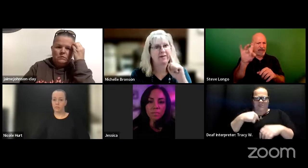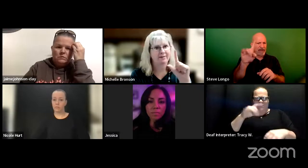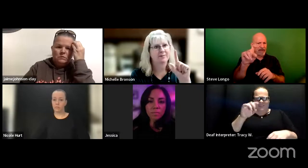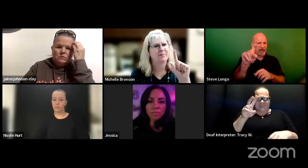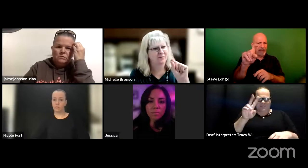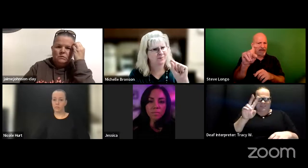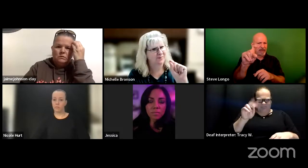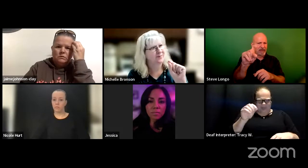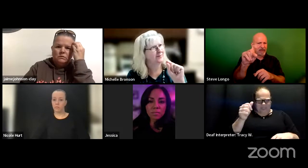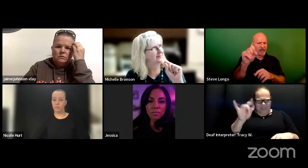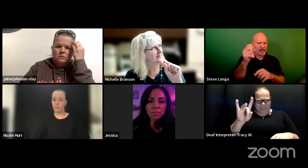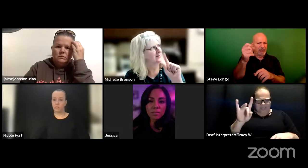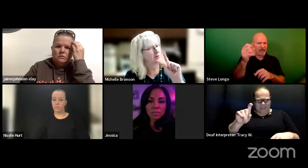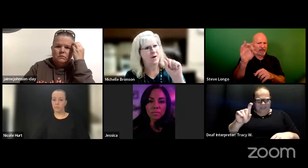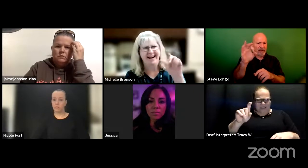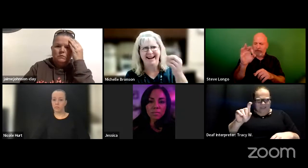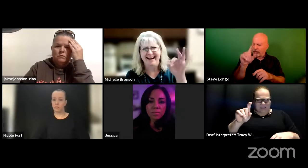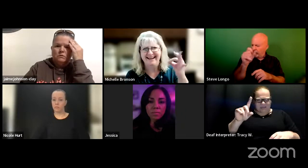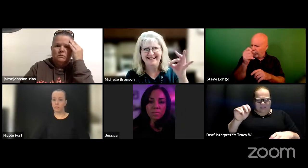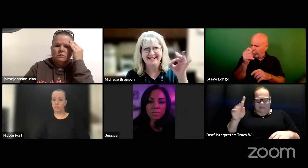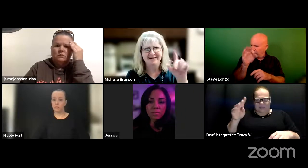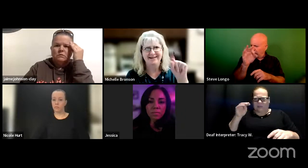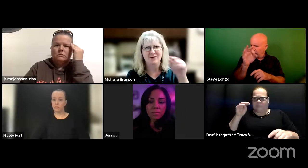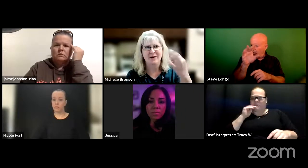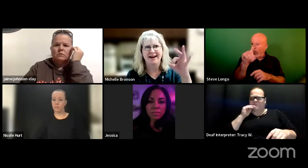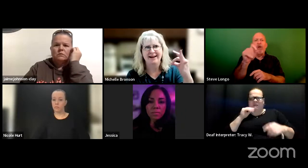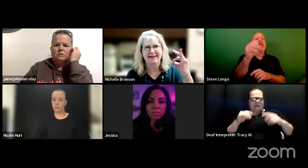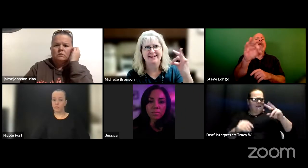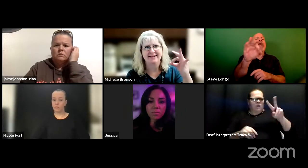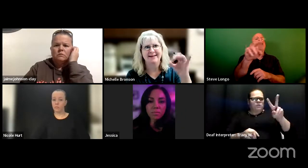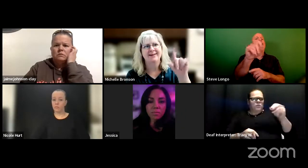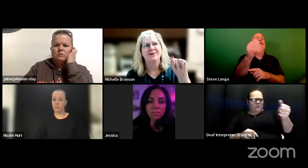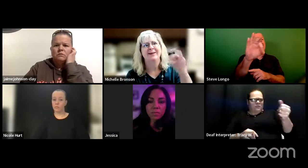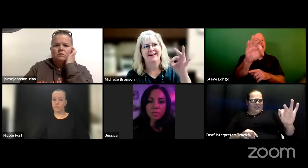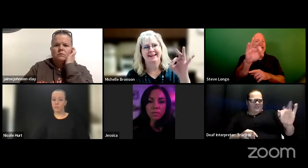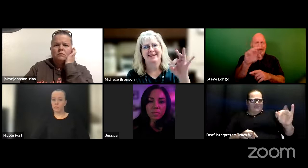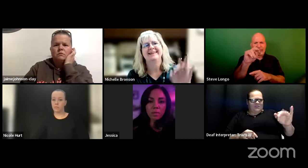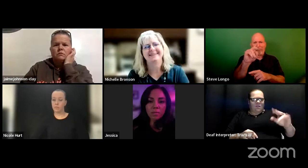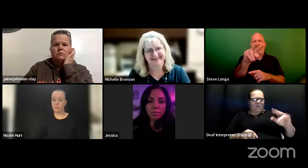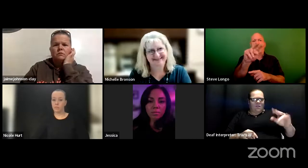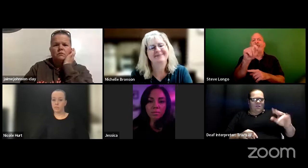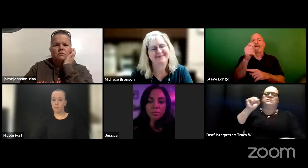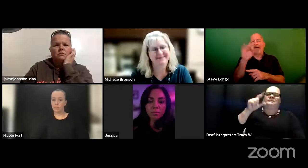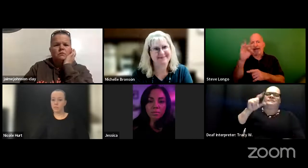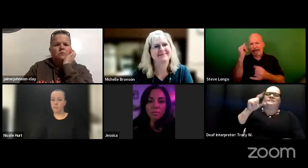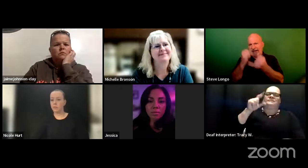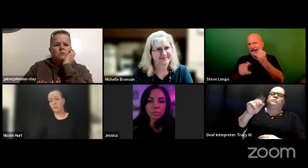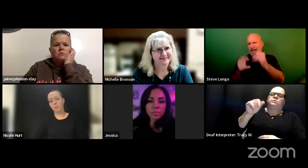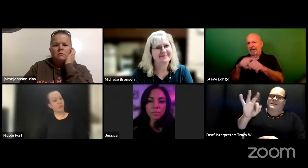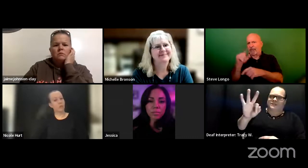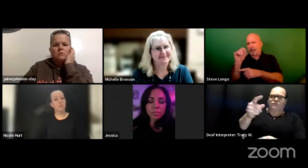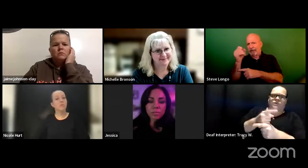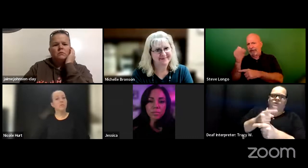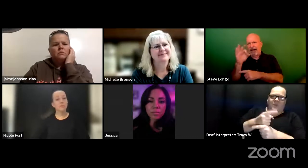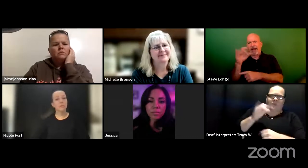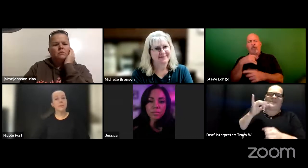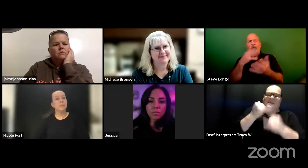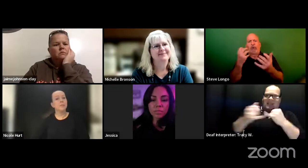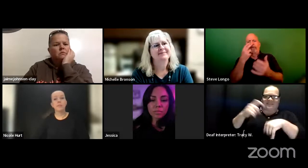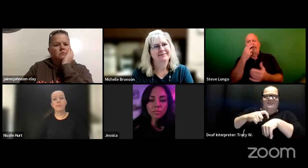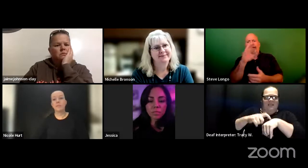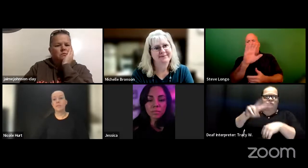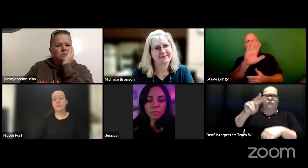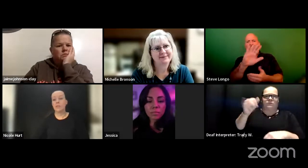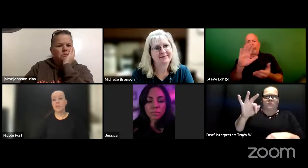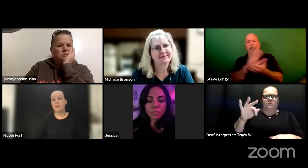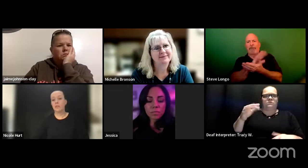last event was, I believe in 2018, 2018, 2019. Yes, 2019 was